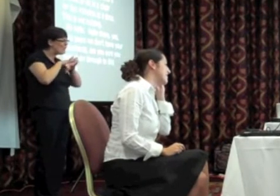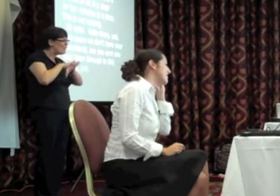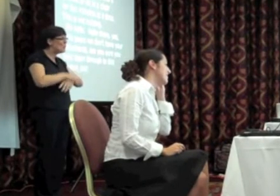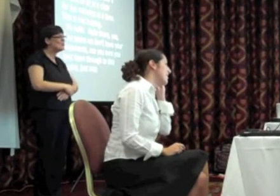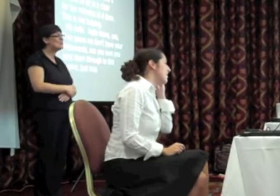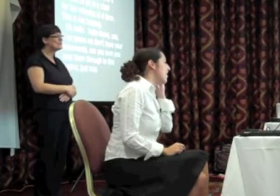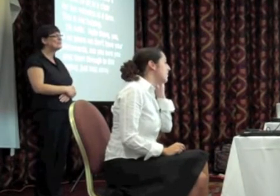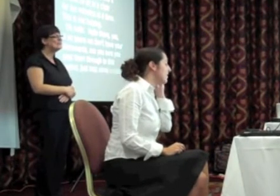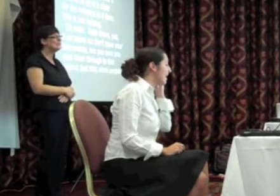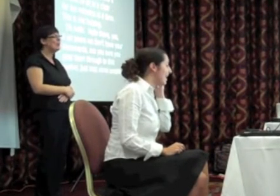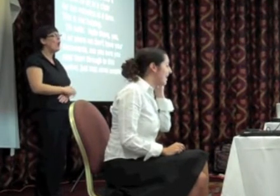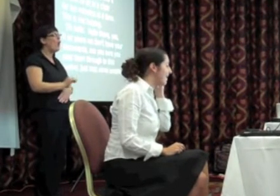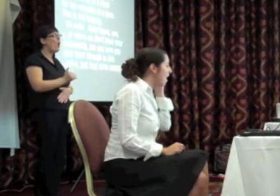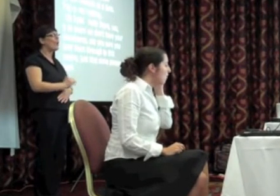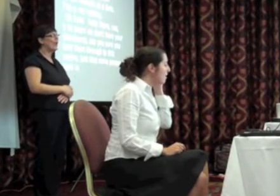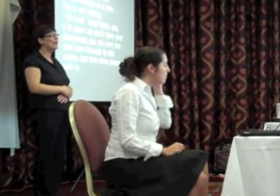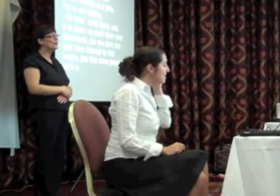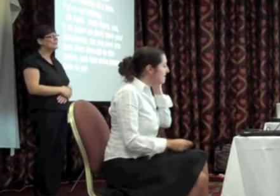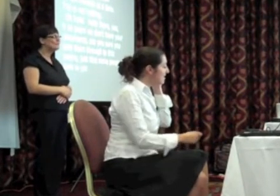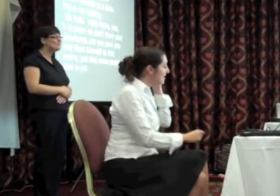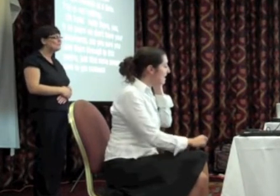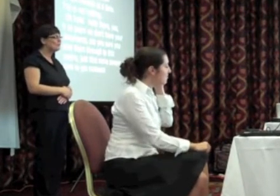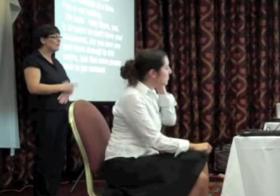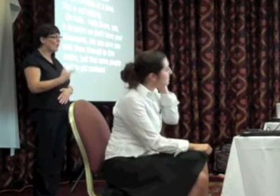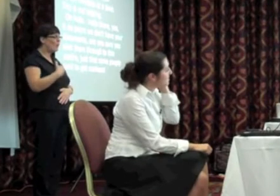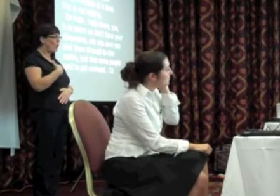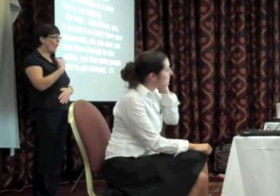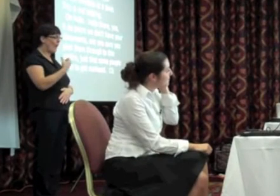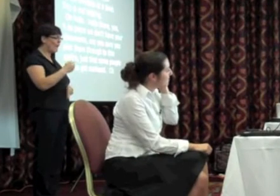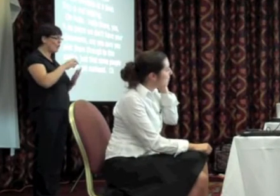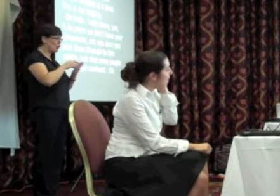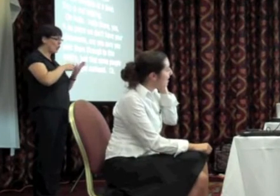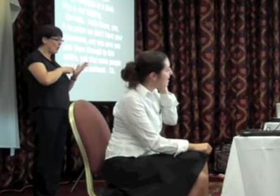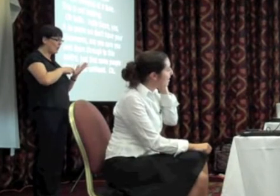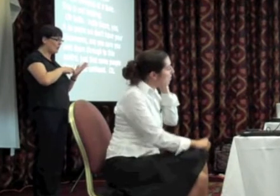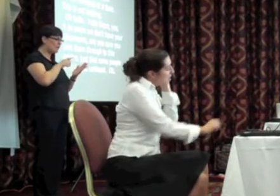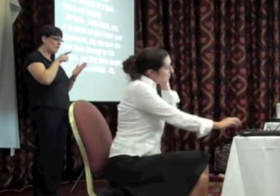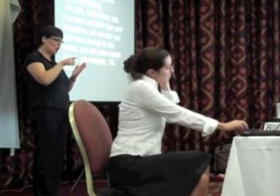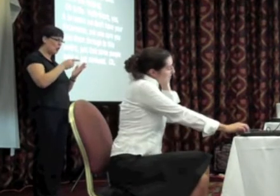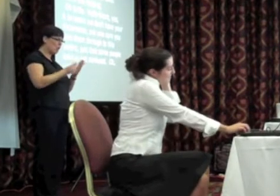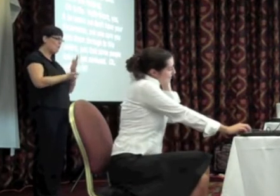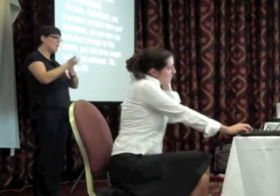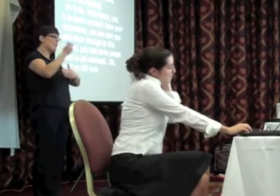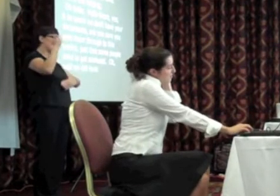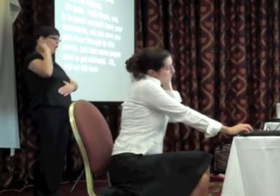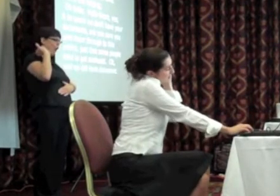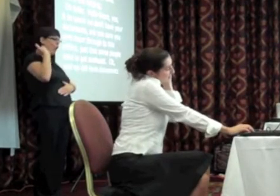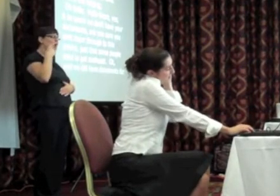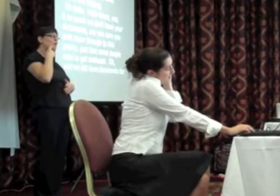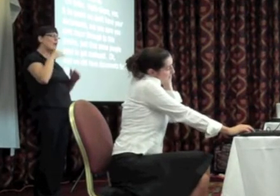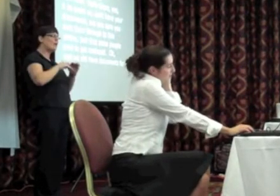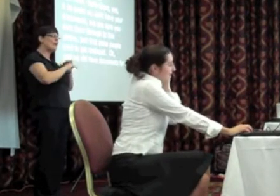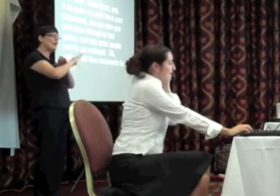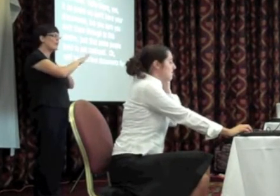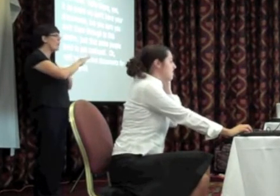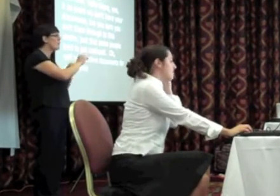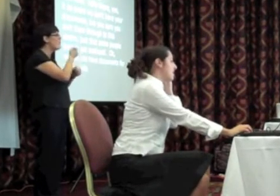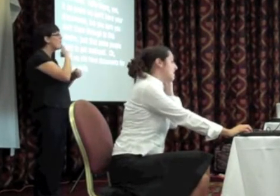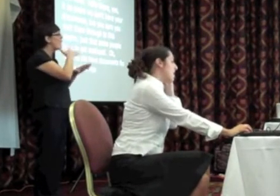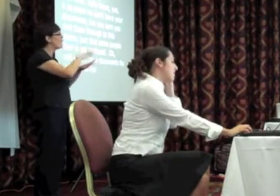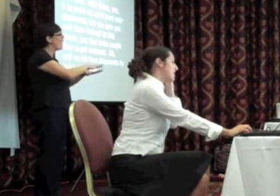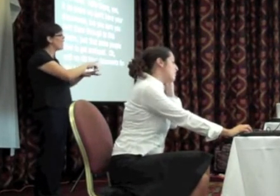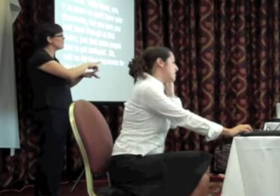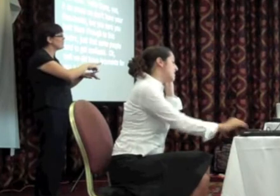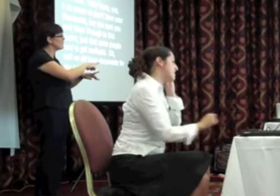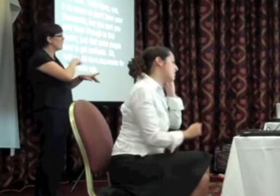confused. Okay, well, we did actually have documents for you here a while ago, but we sent them on to Belfast on account of the